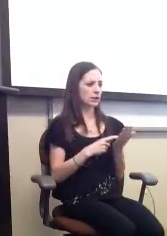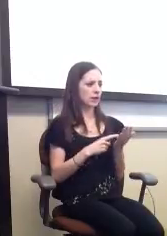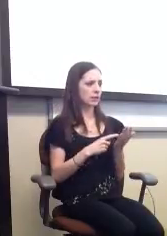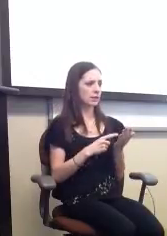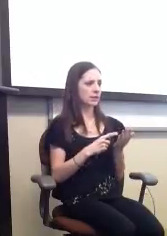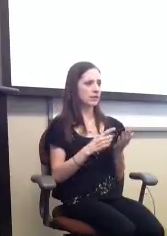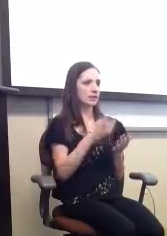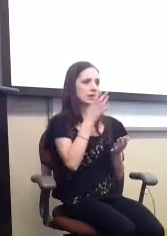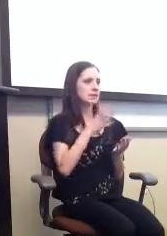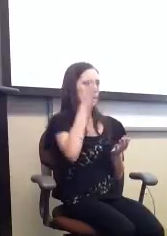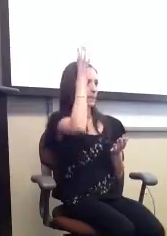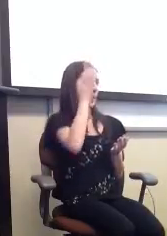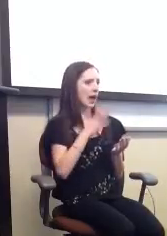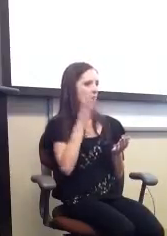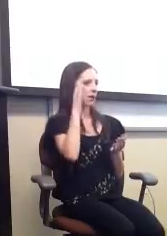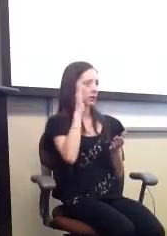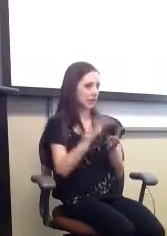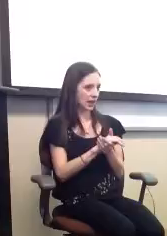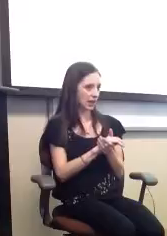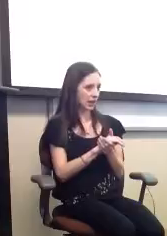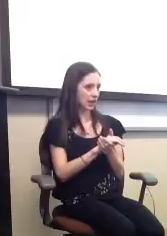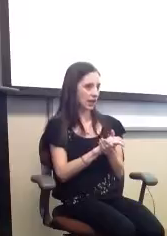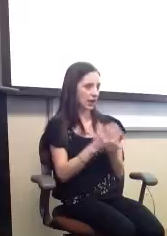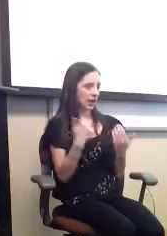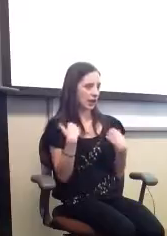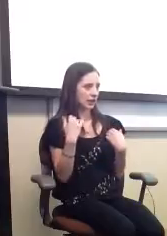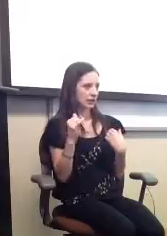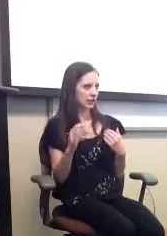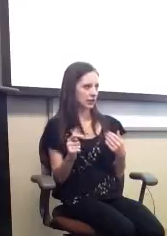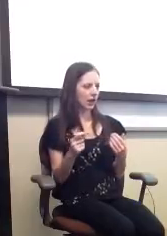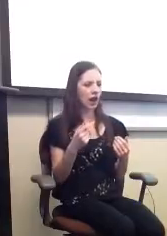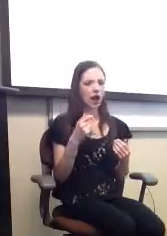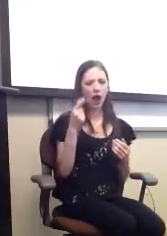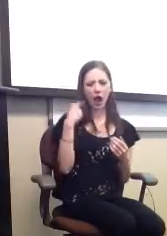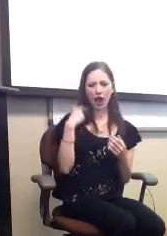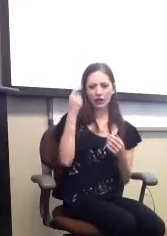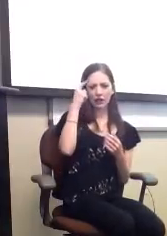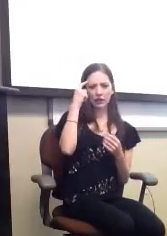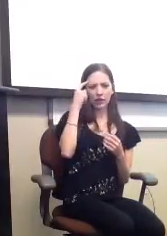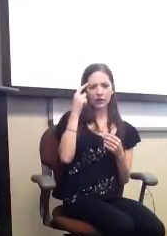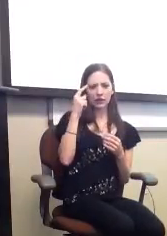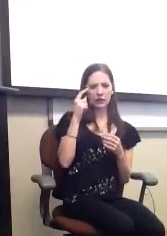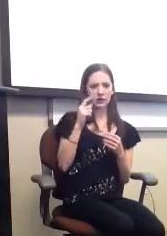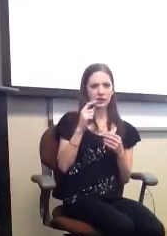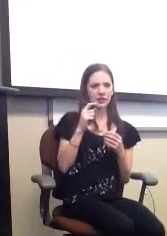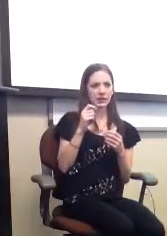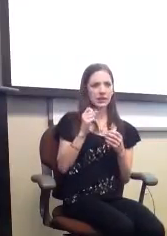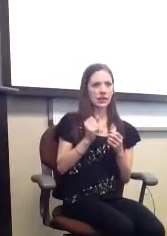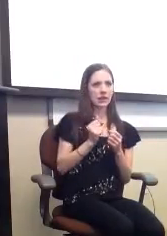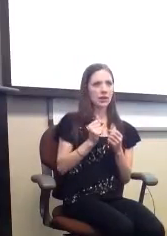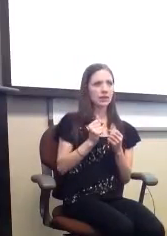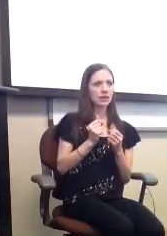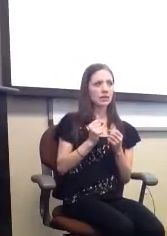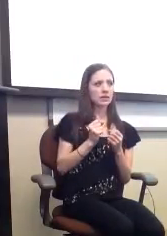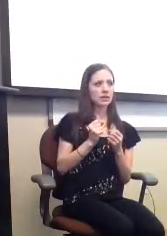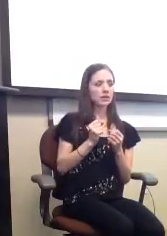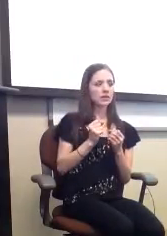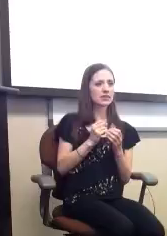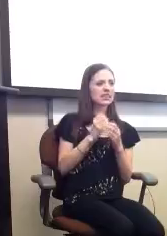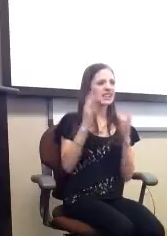only had to do that though if there was a significant change. No, you have to do a Every new year. one every year. It is required. New 4A every year. Well,